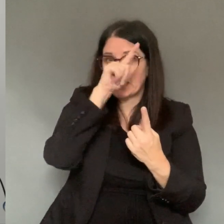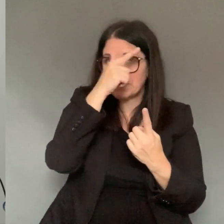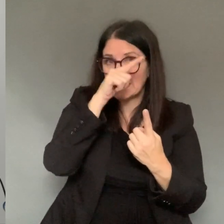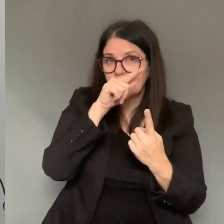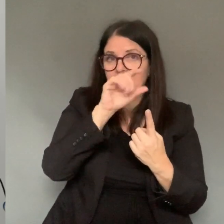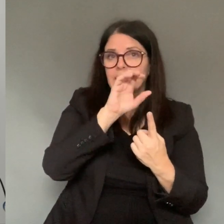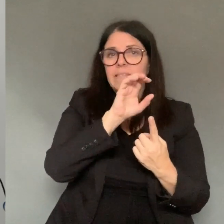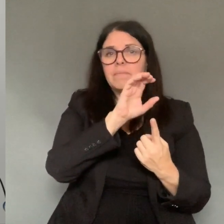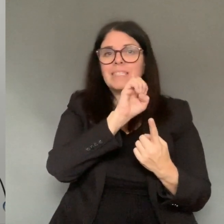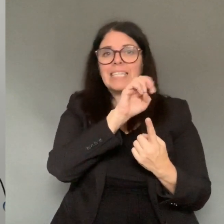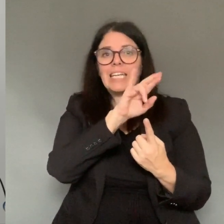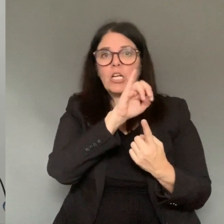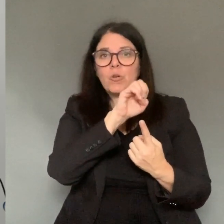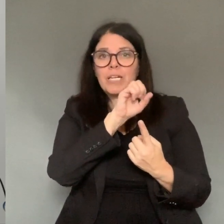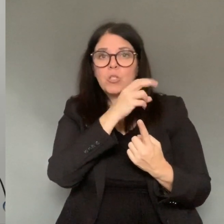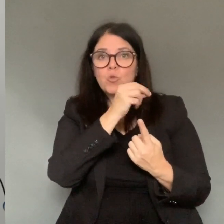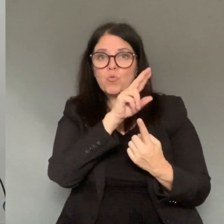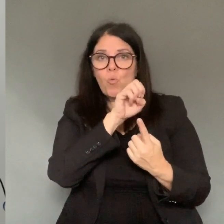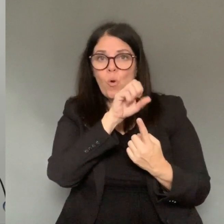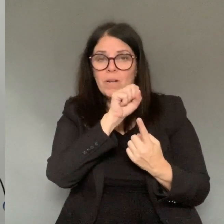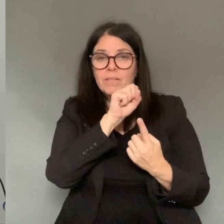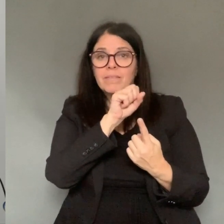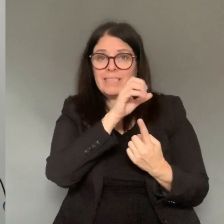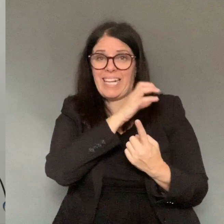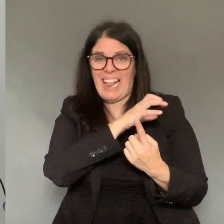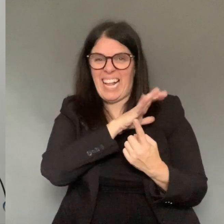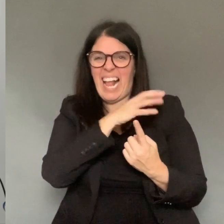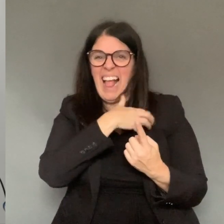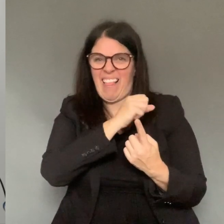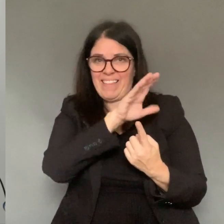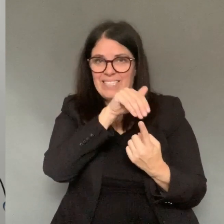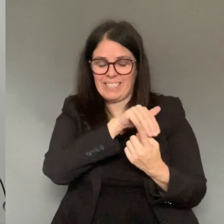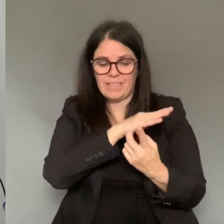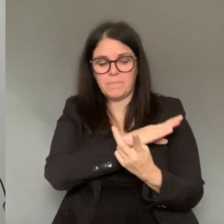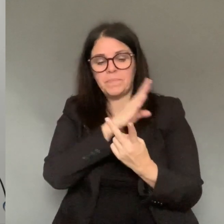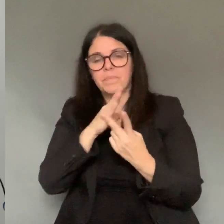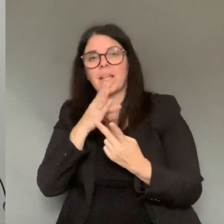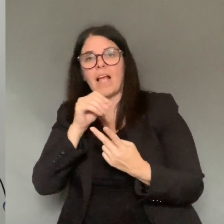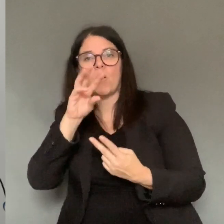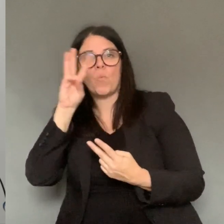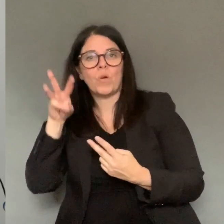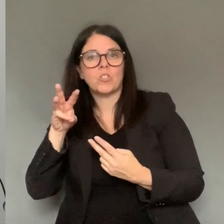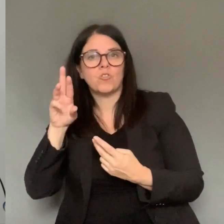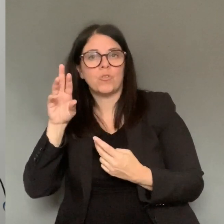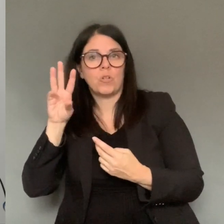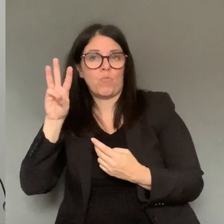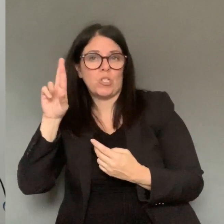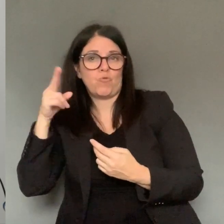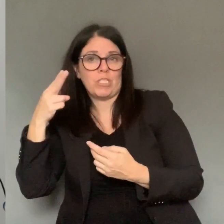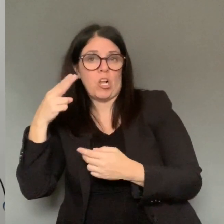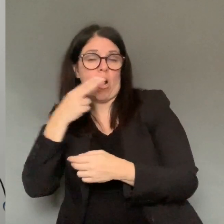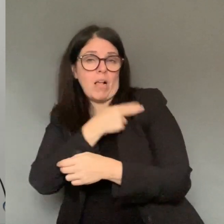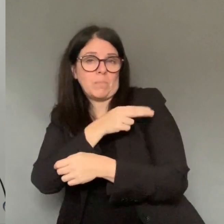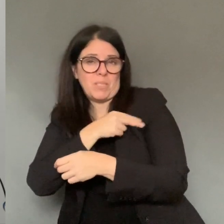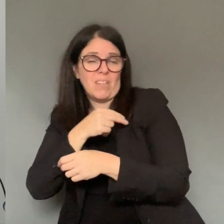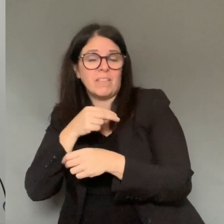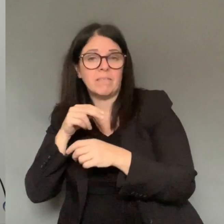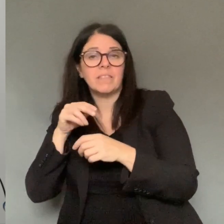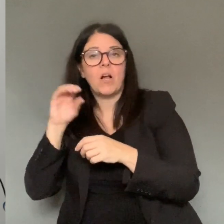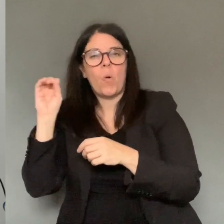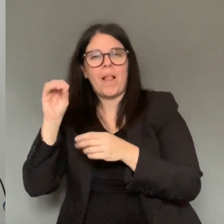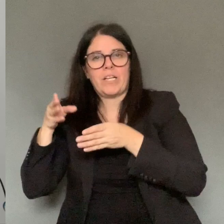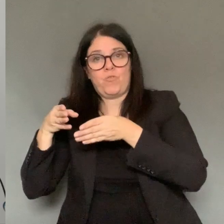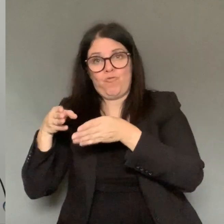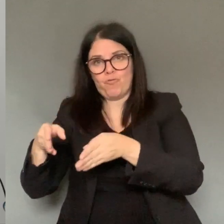wechu.org for the most current information and case counts. I will now turn it over to Dr. Wajid Ahmed, our Medical Officer of Health, for further